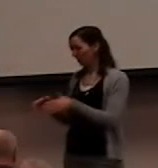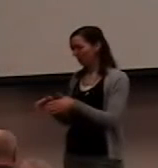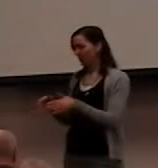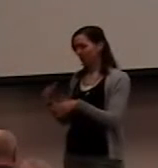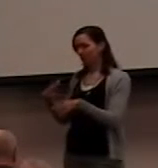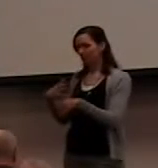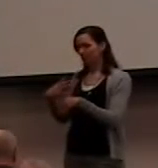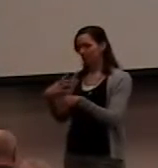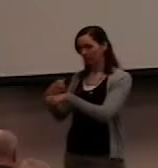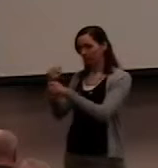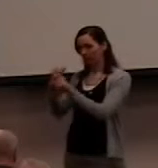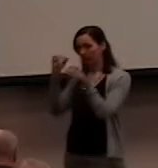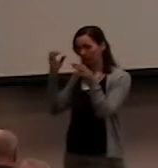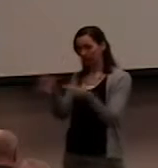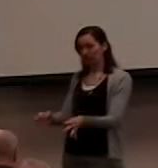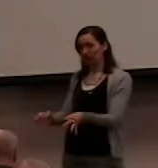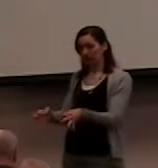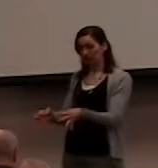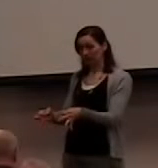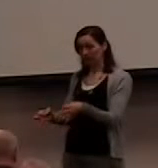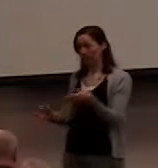once the decision was made